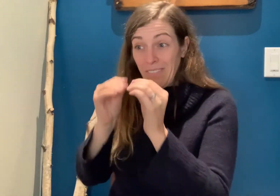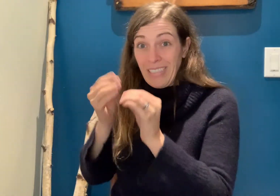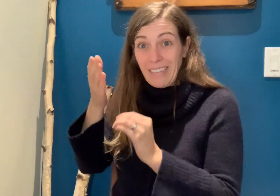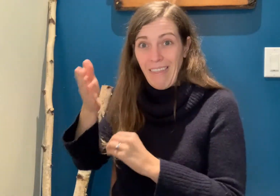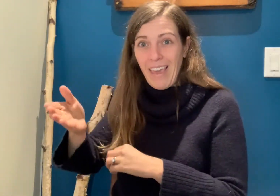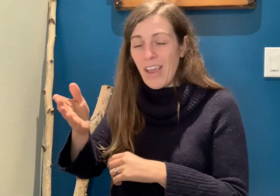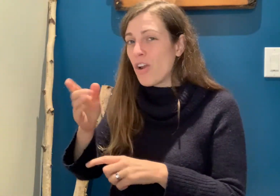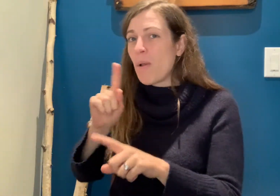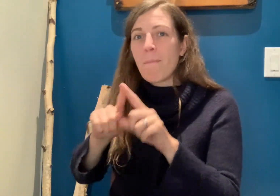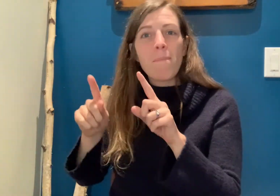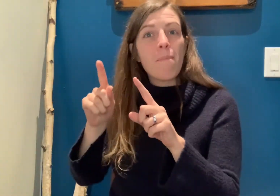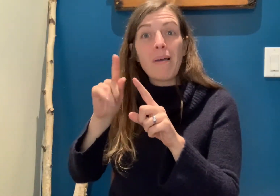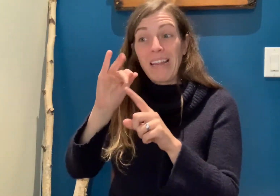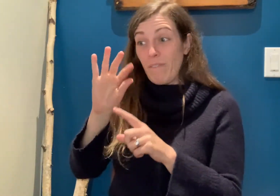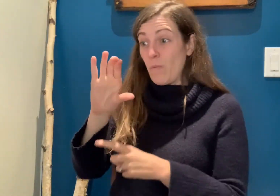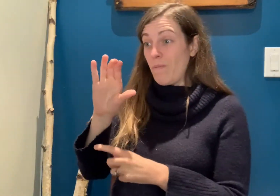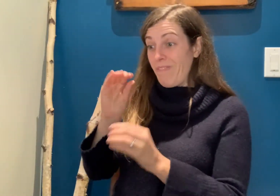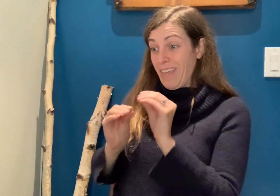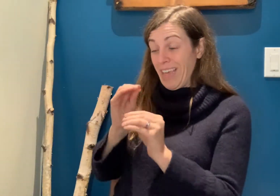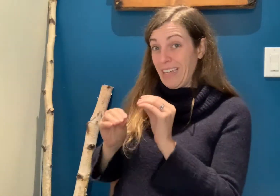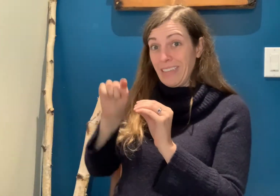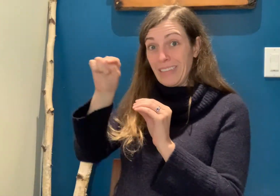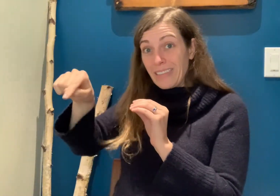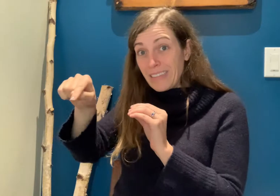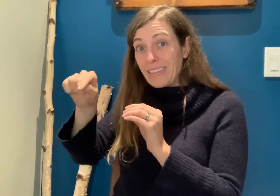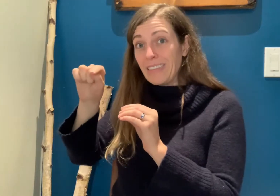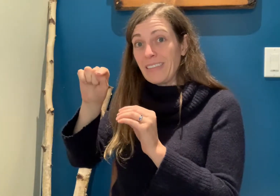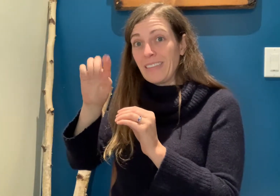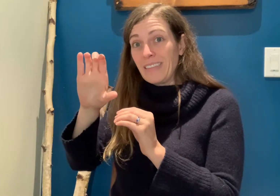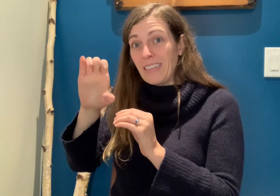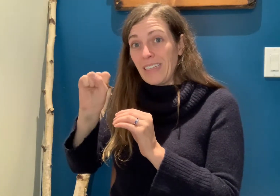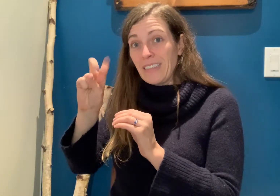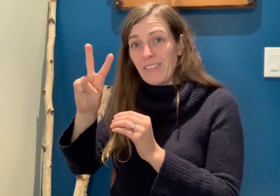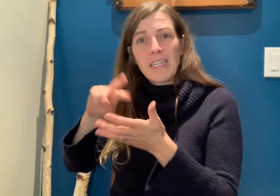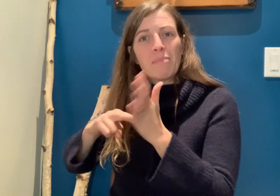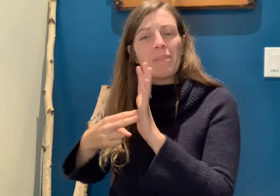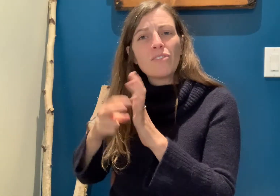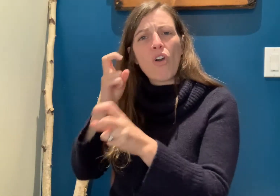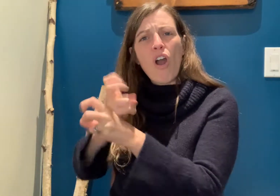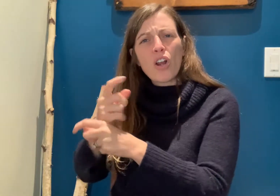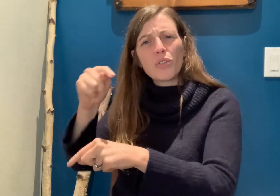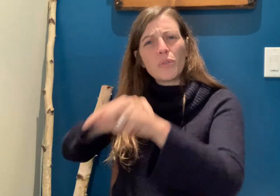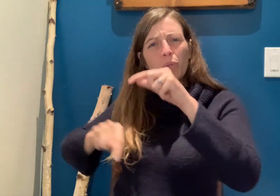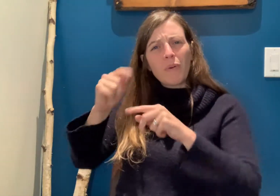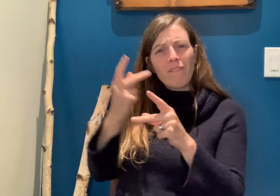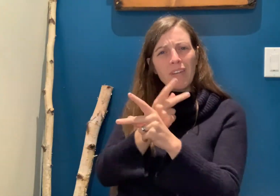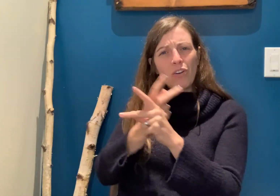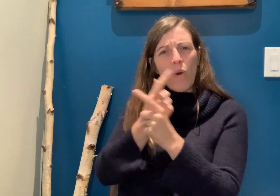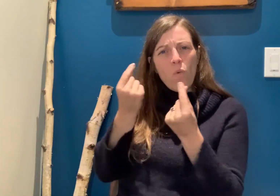make a change in your spreadsheet. But when you do that, it's not traceable. and it's hard